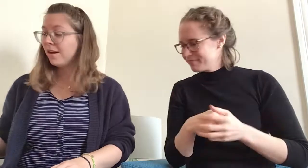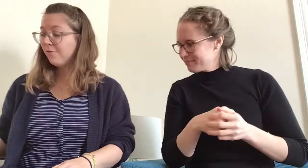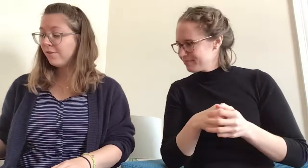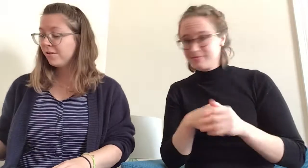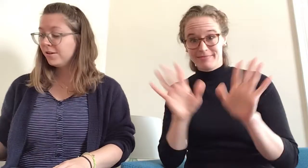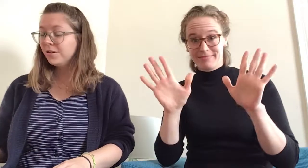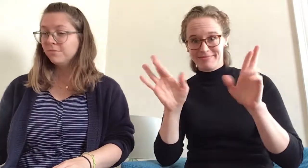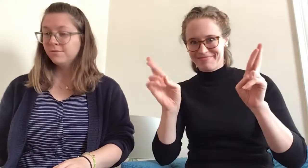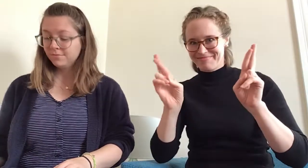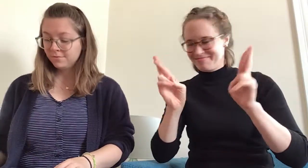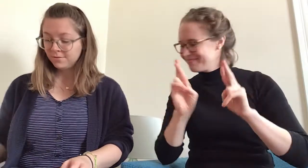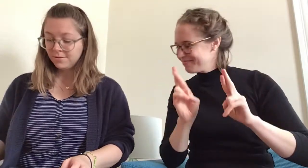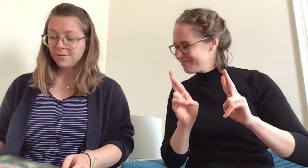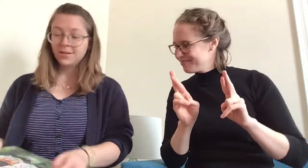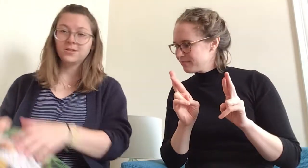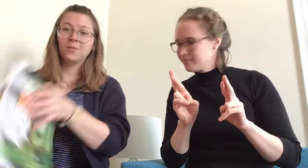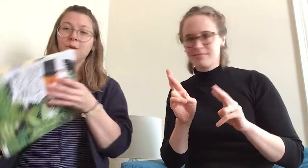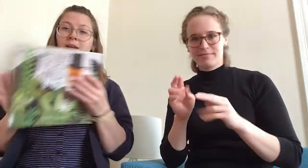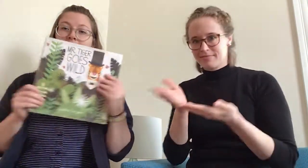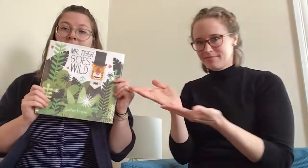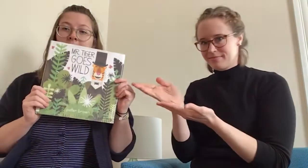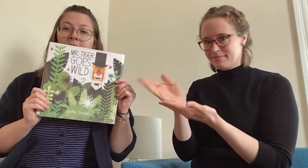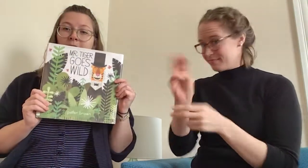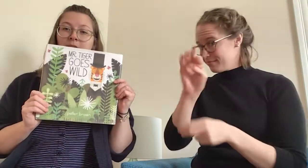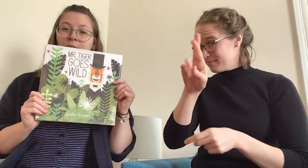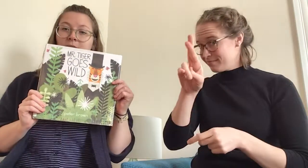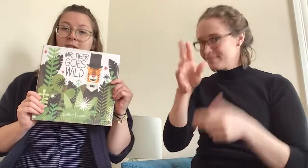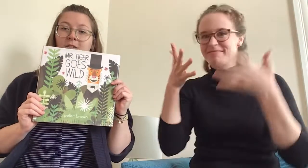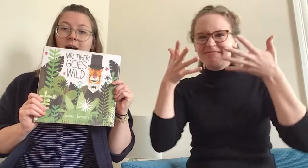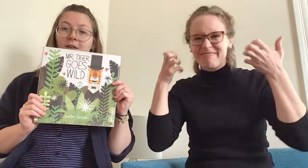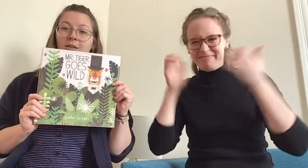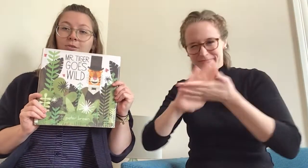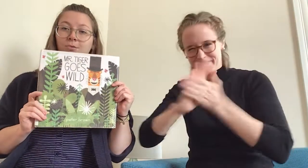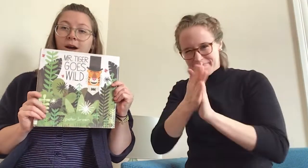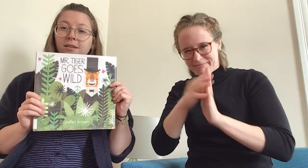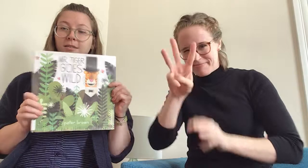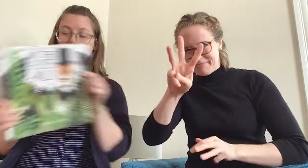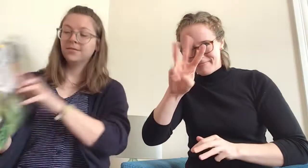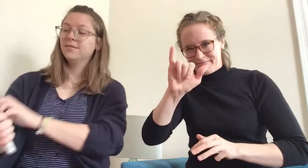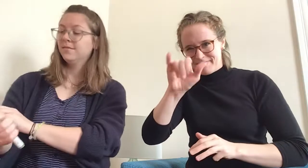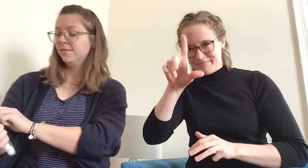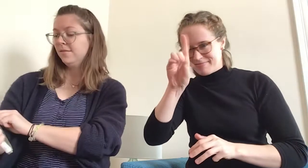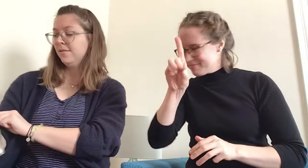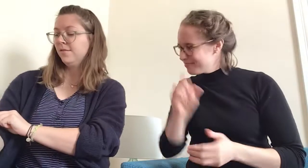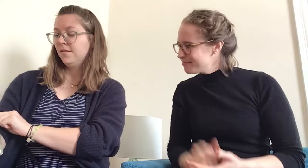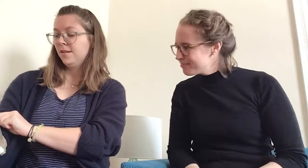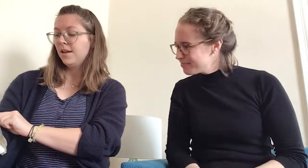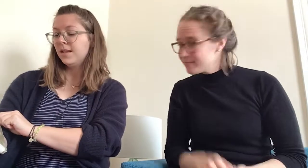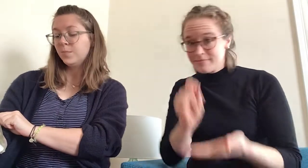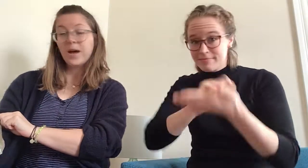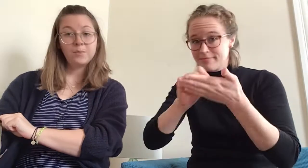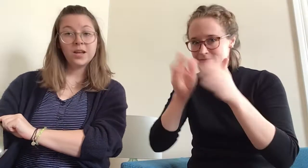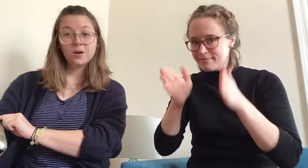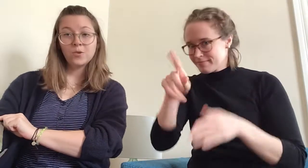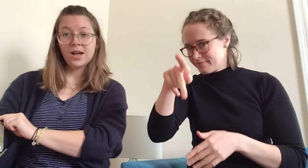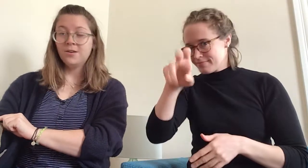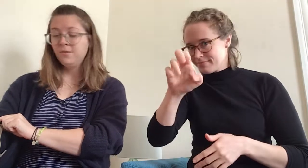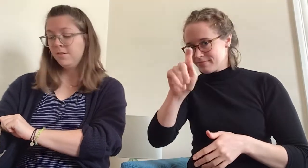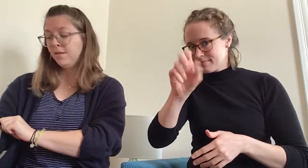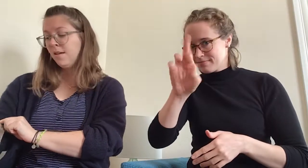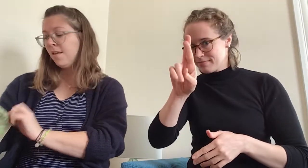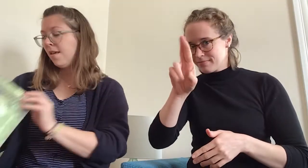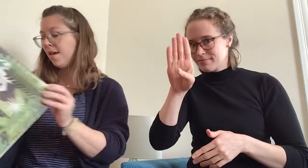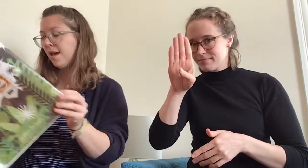but without further ado, let's jump in to Mr. Tiger Goes Wild. It is by Peter